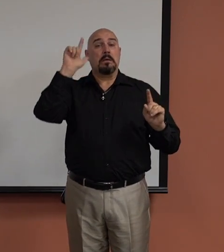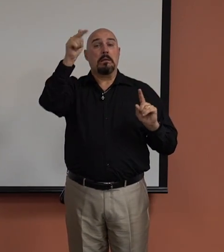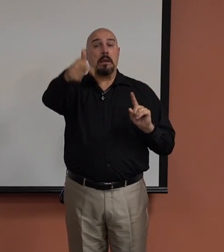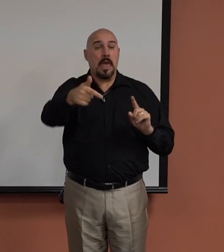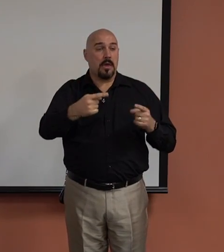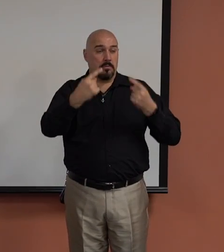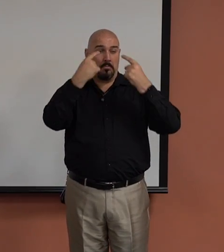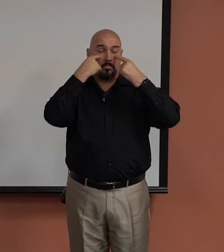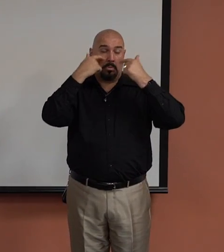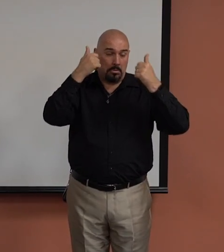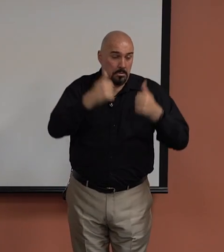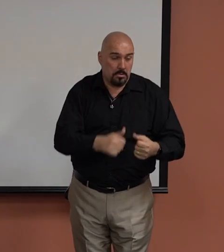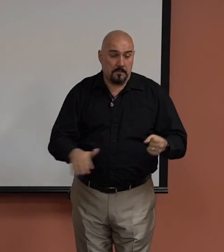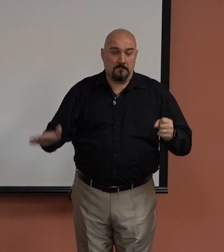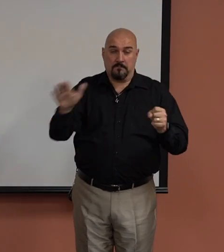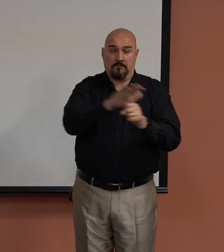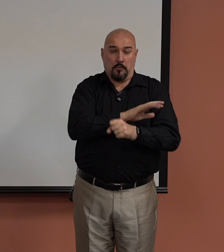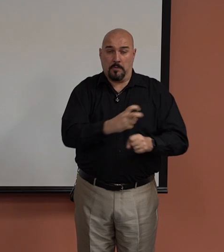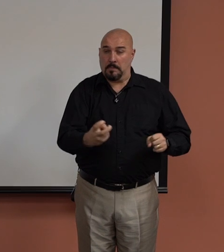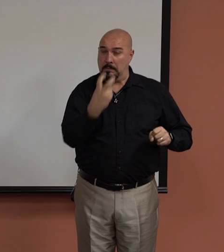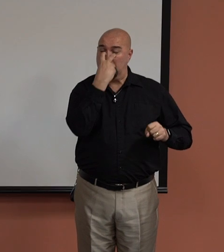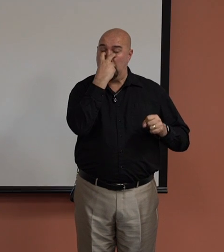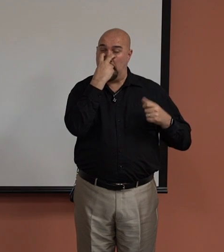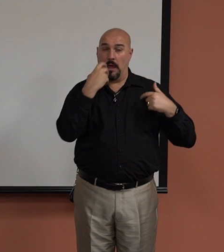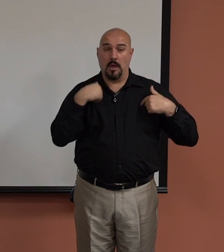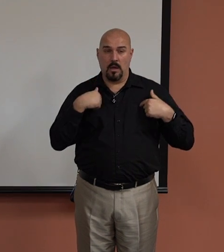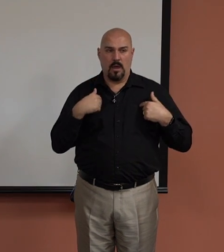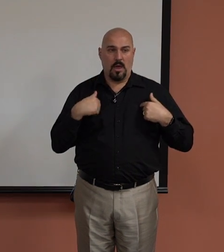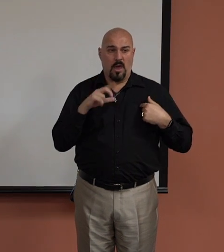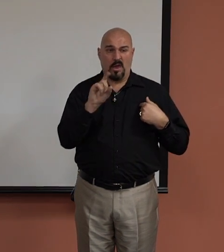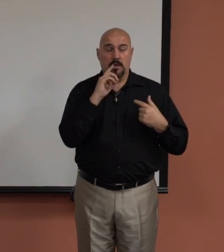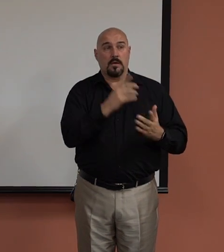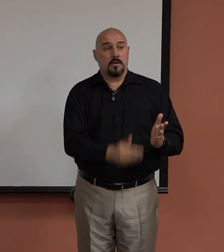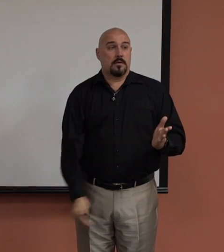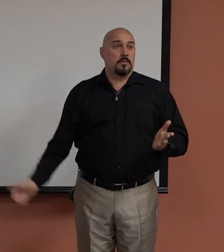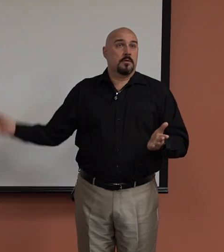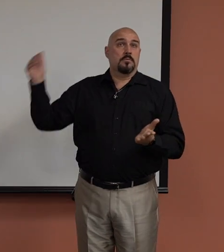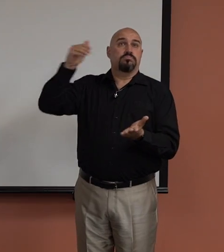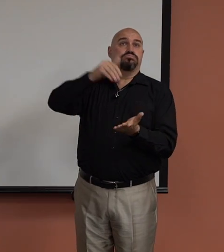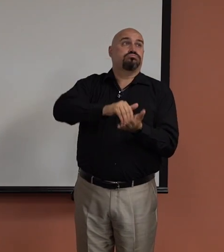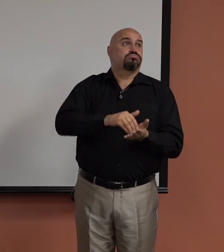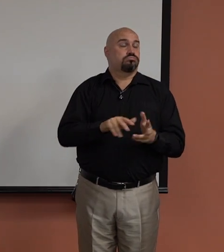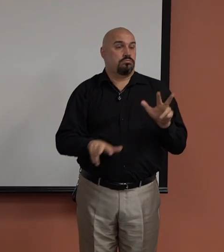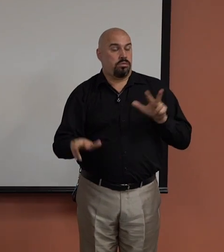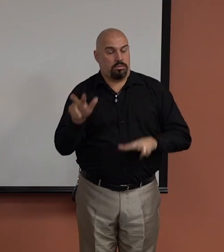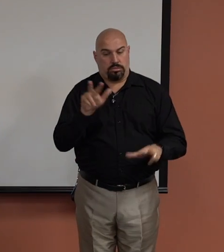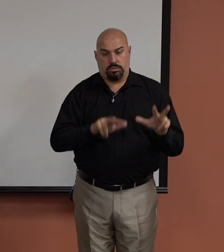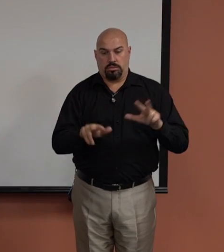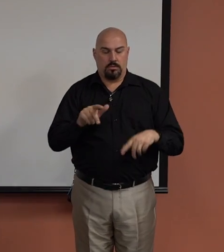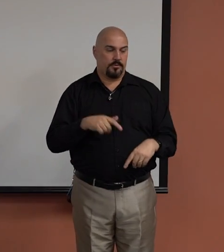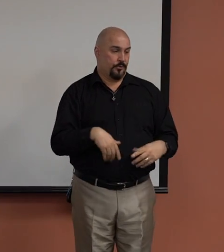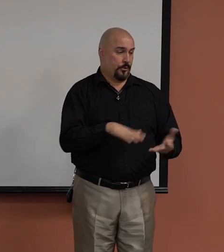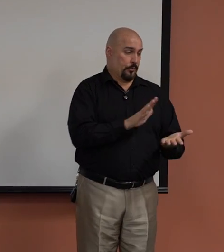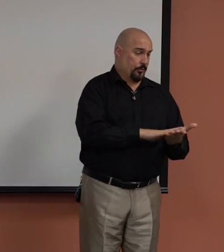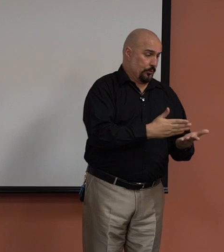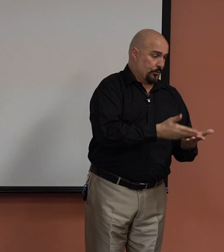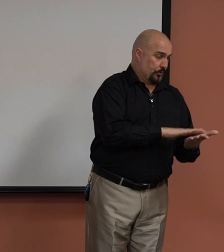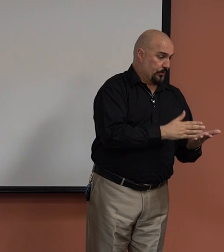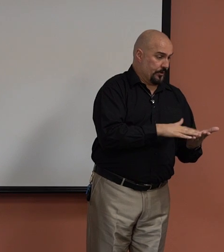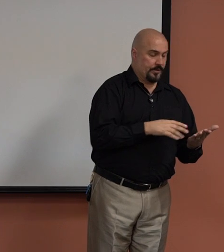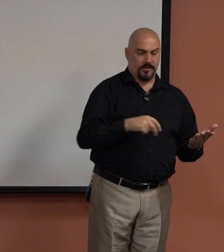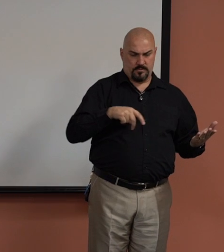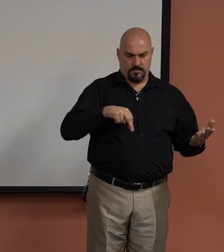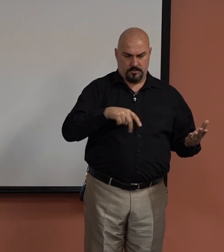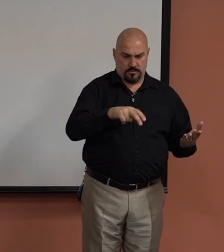went through that period again of not feeling comfortable with cooking, with travel. I had lost